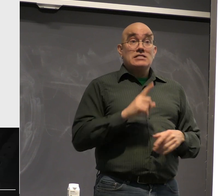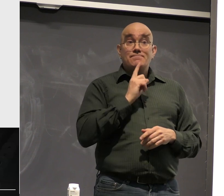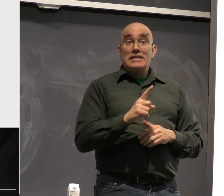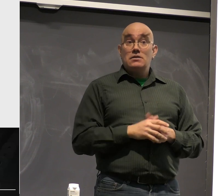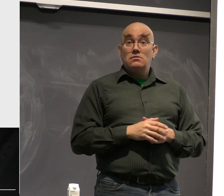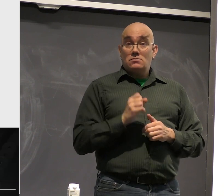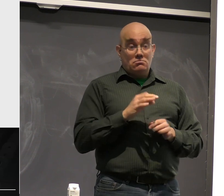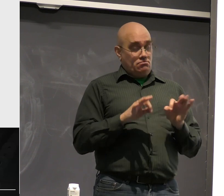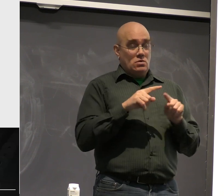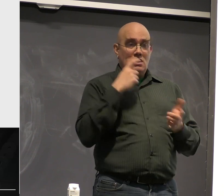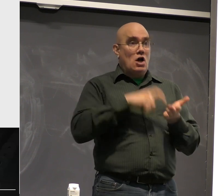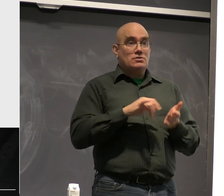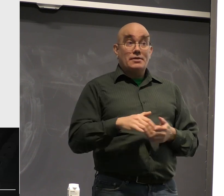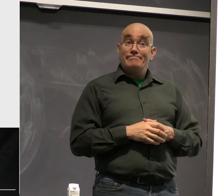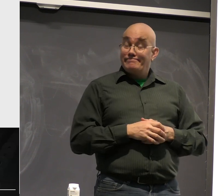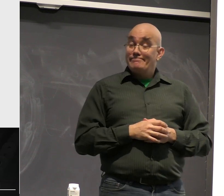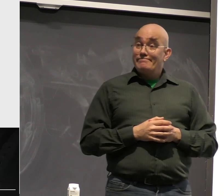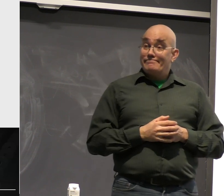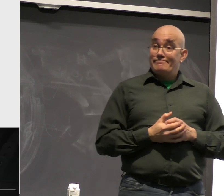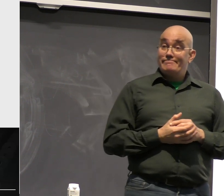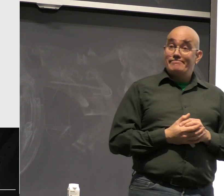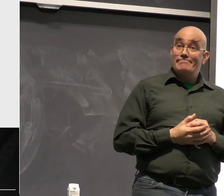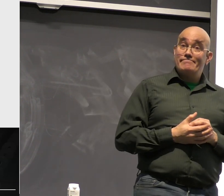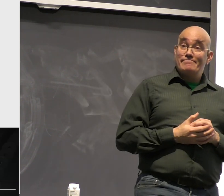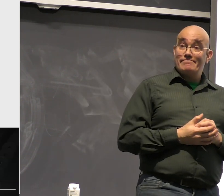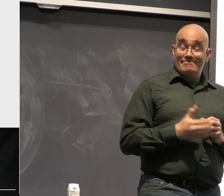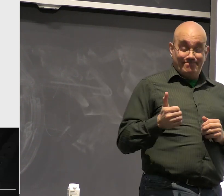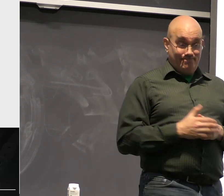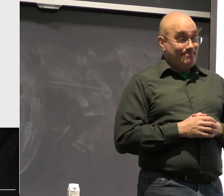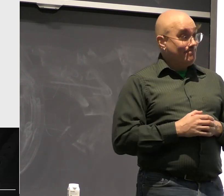change, and it has been a catalyst for change, so it's important to acknowledge it. Thank you.